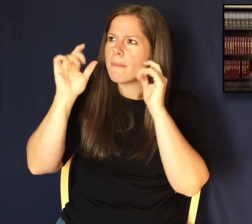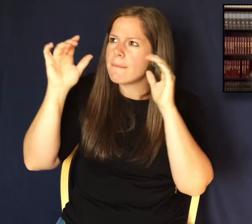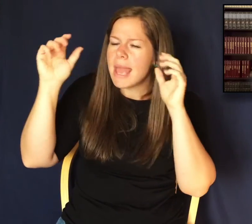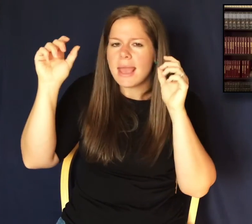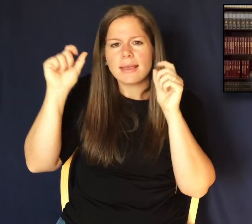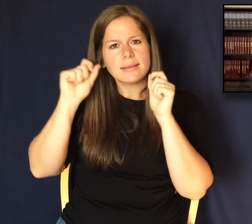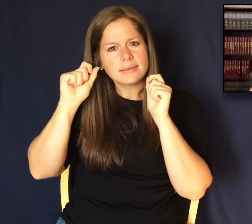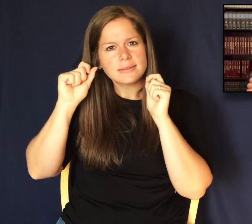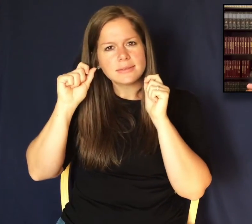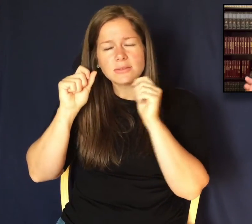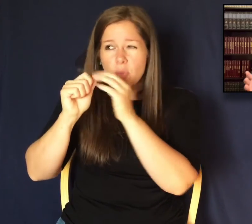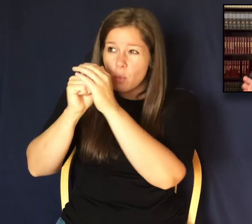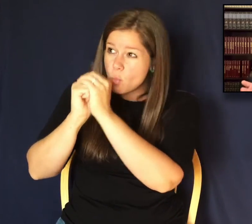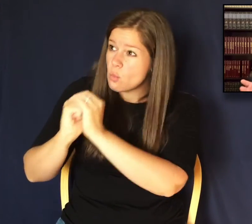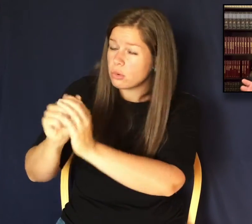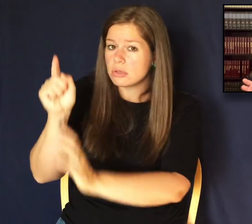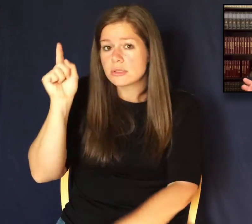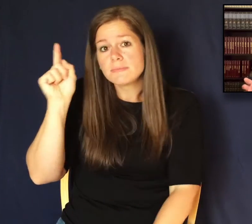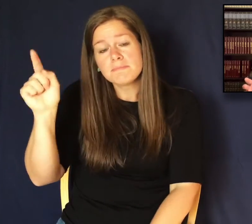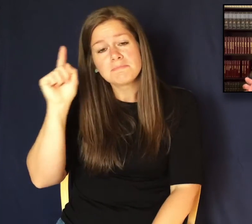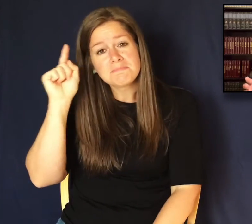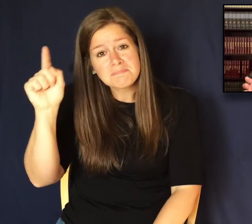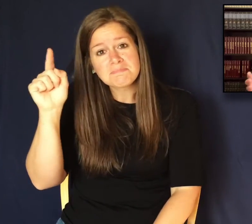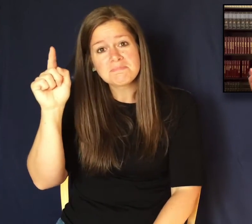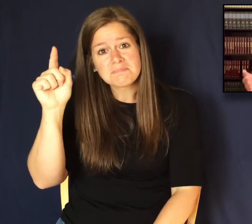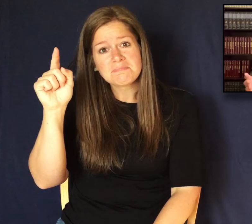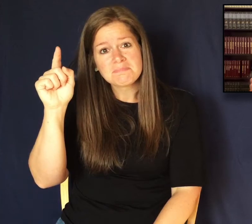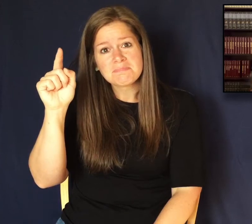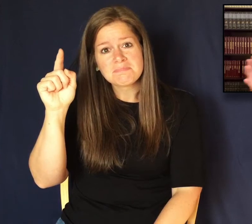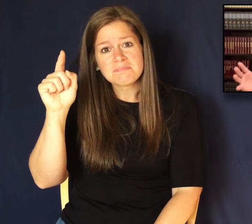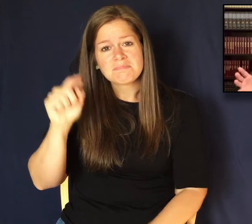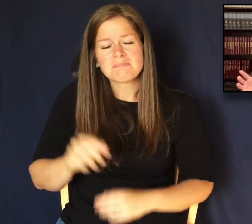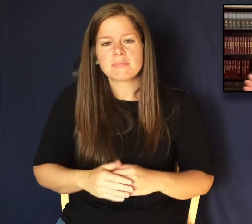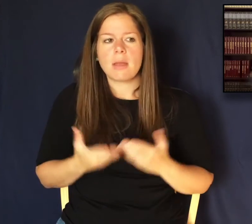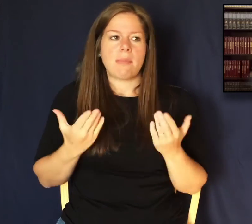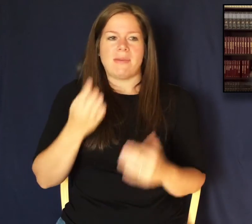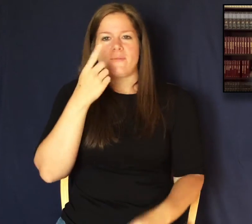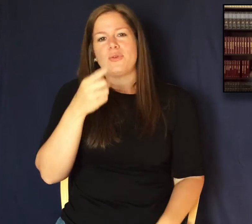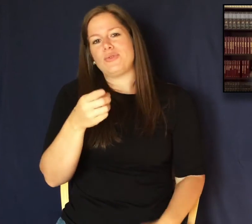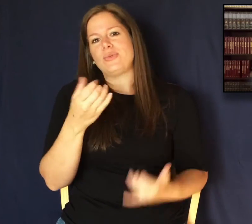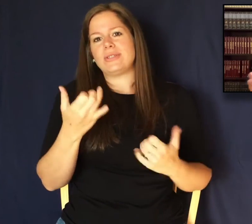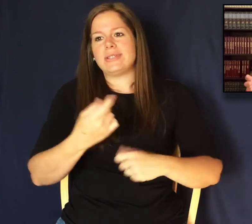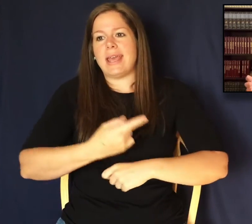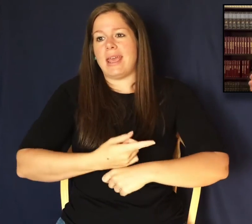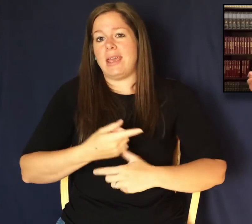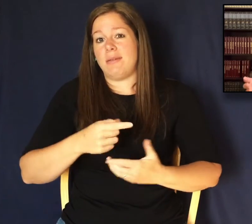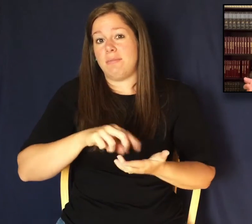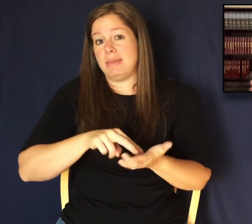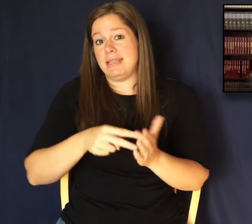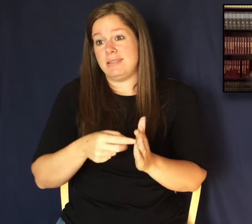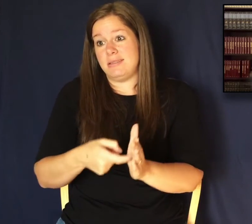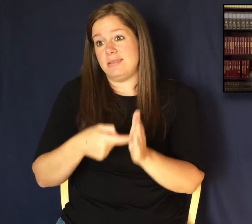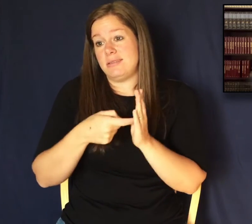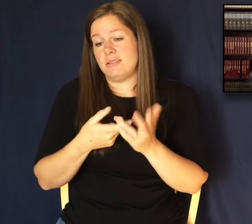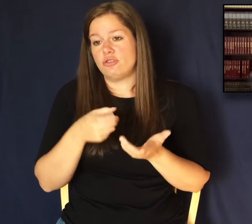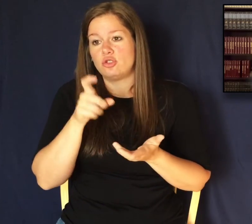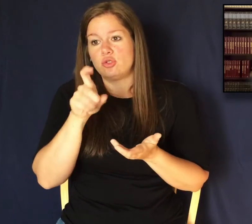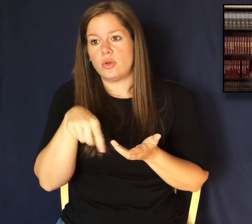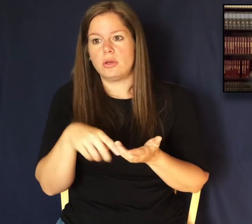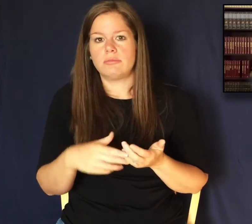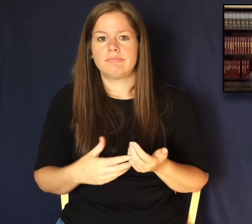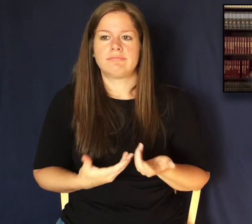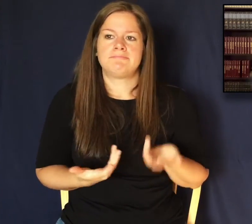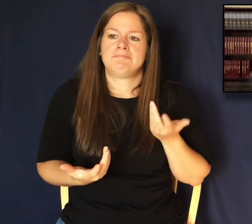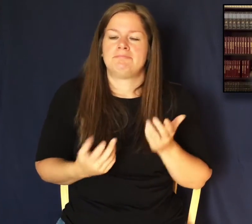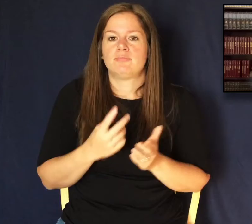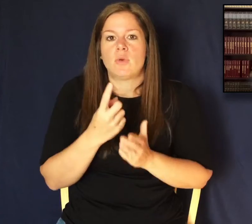Jesus. Worship Jesus. Maybe for you, you want to shut everything off today. You want to take an hour, take 2 hours, take 30